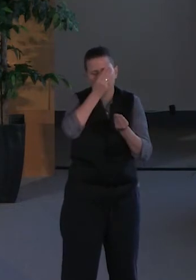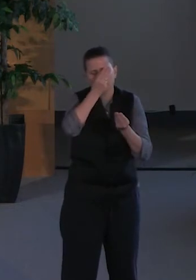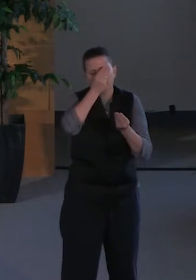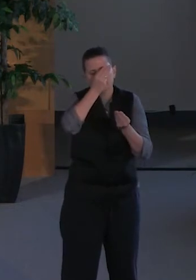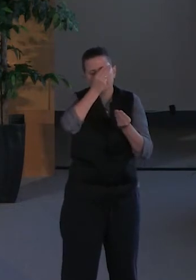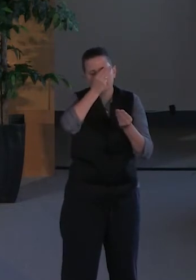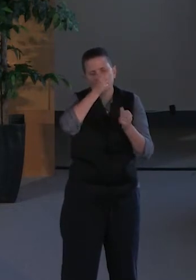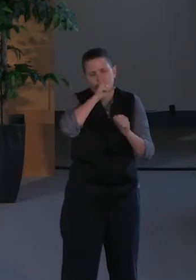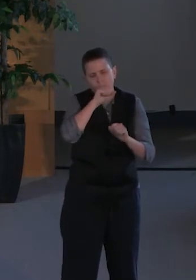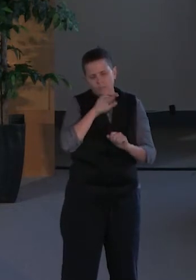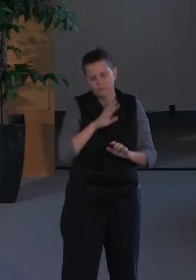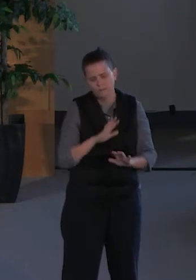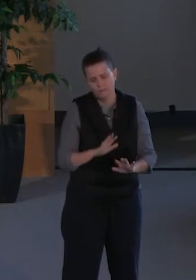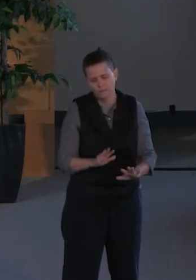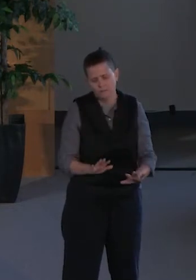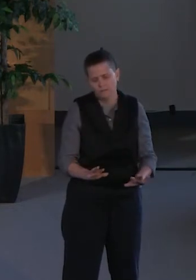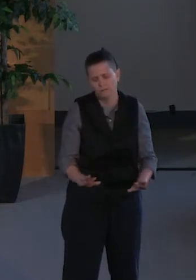and exhale.